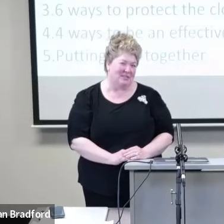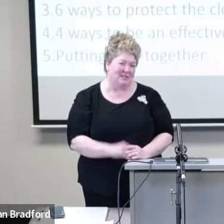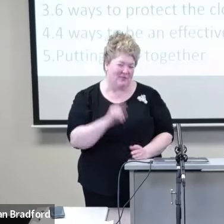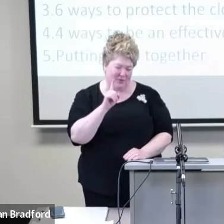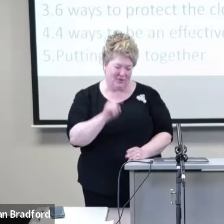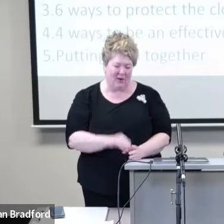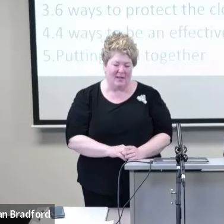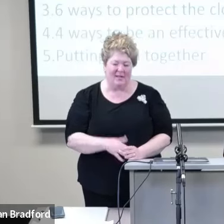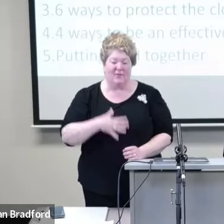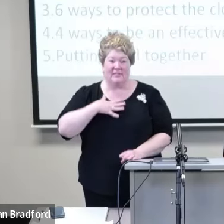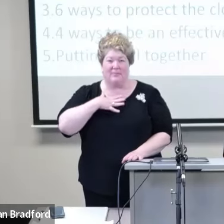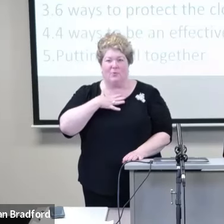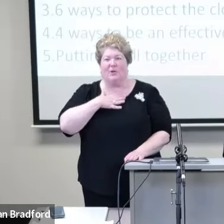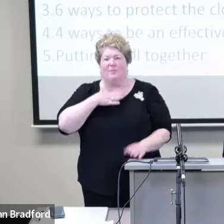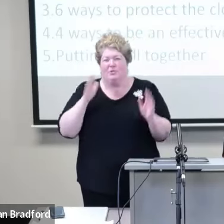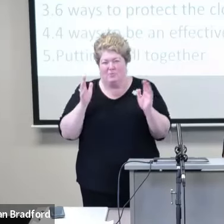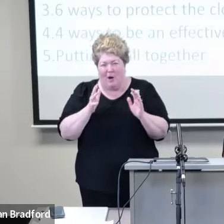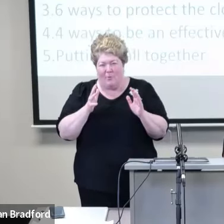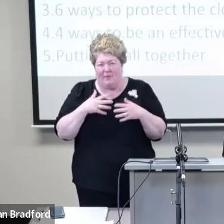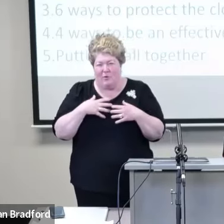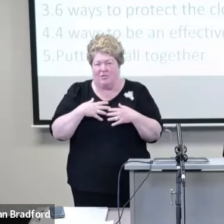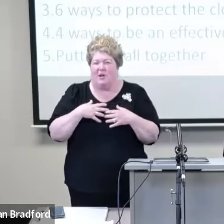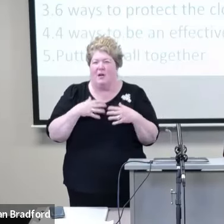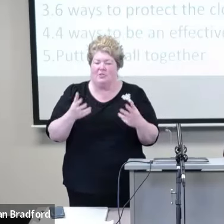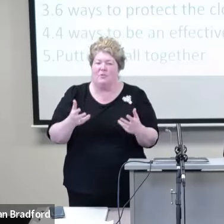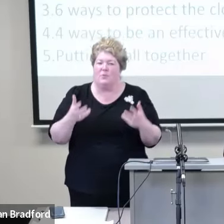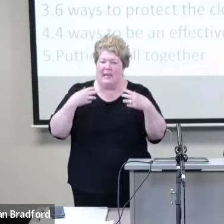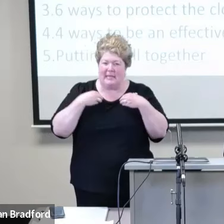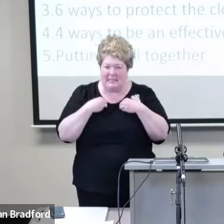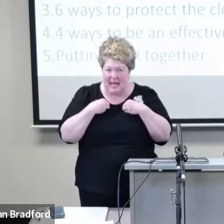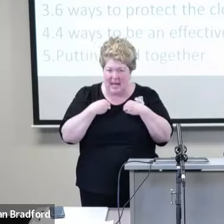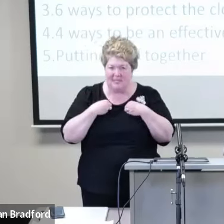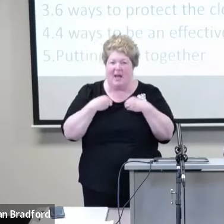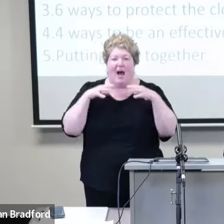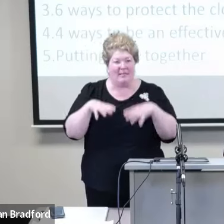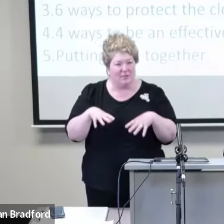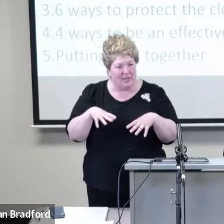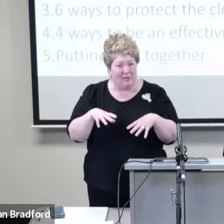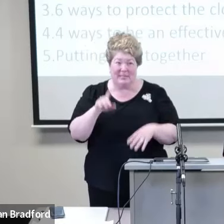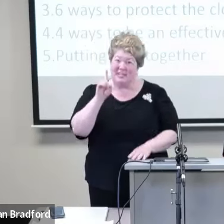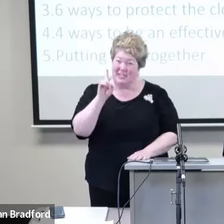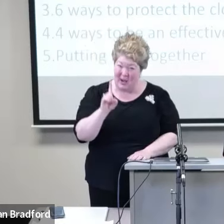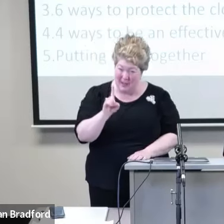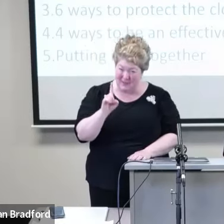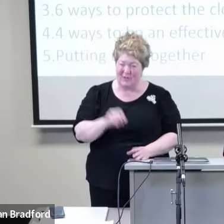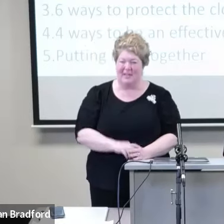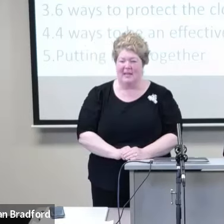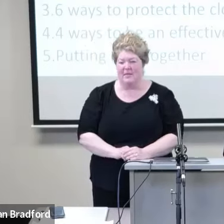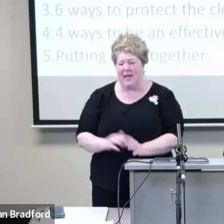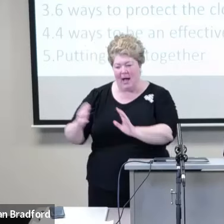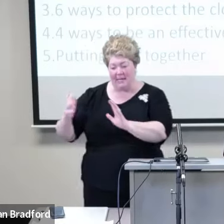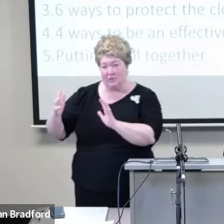question first of all for example we're a small private christian college so we accept high school documentation however